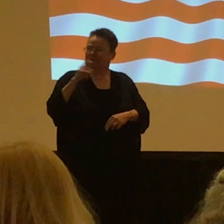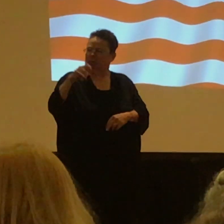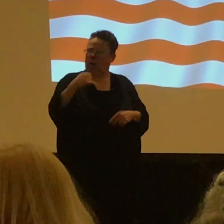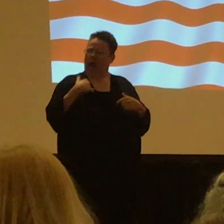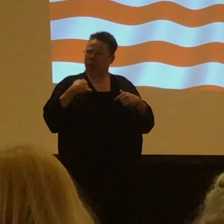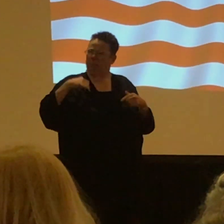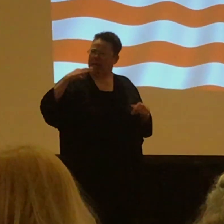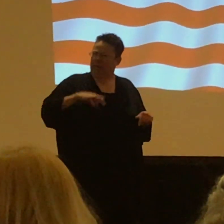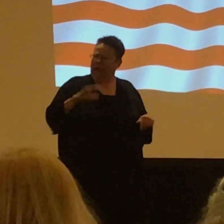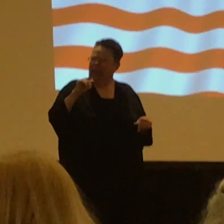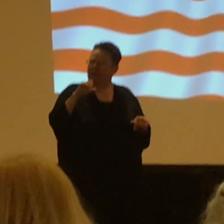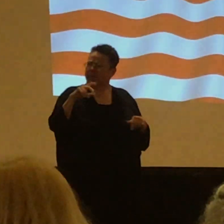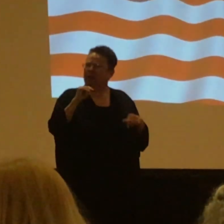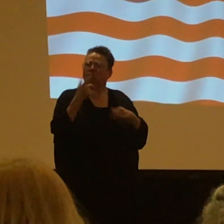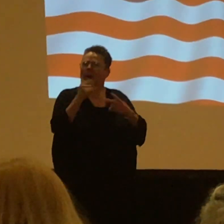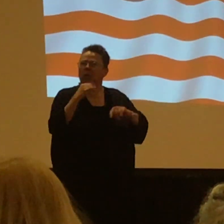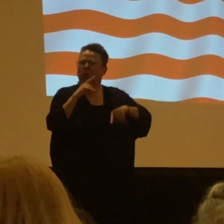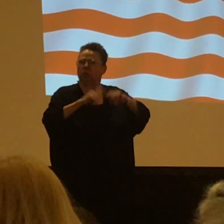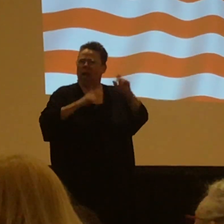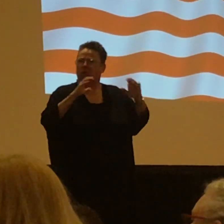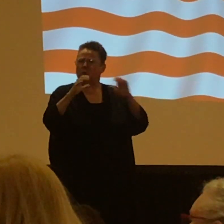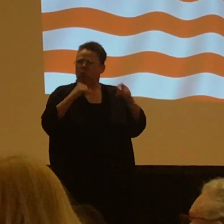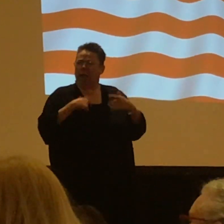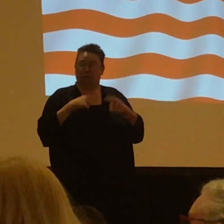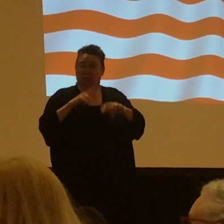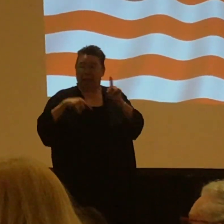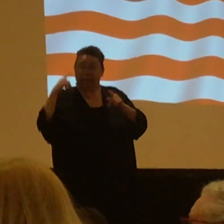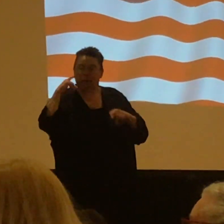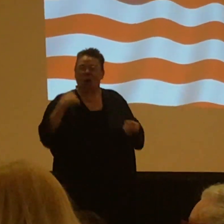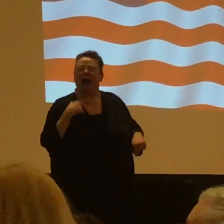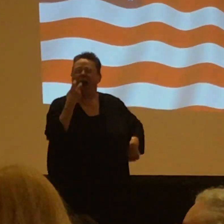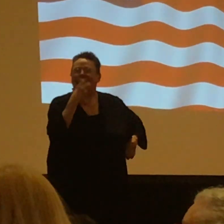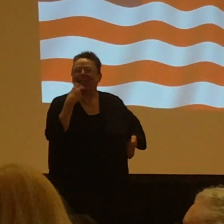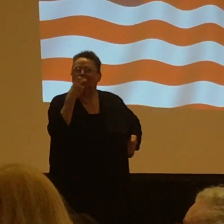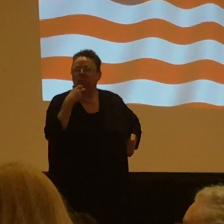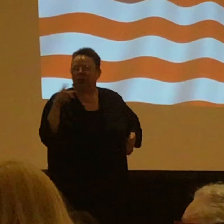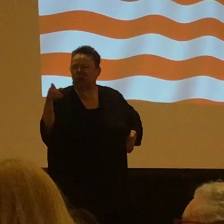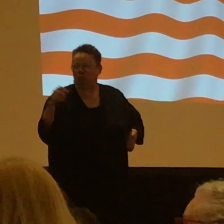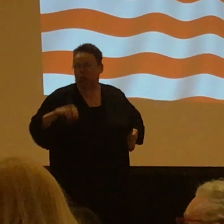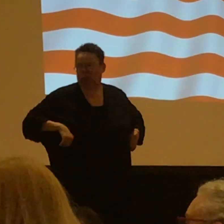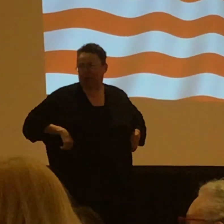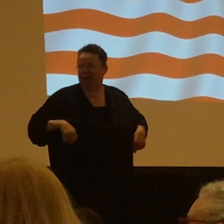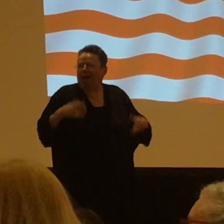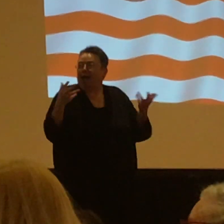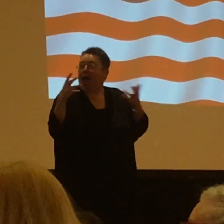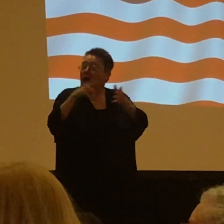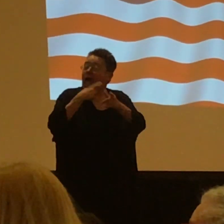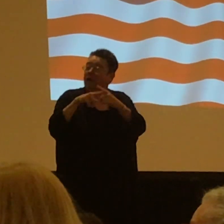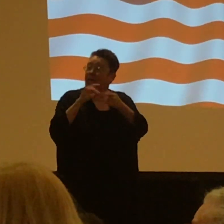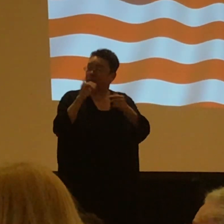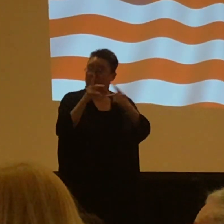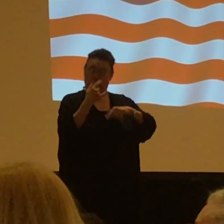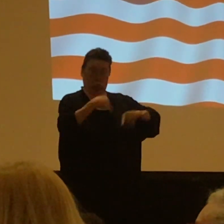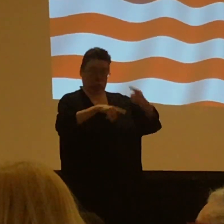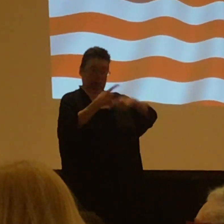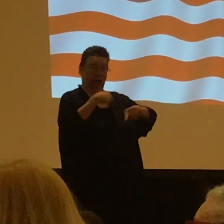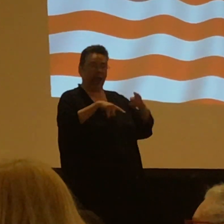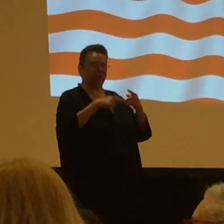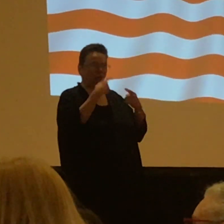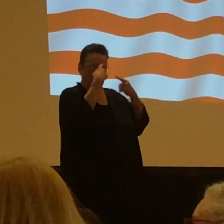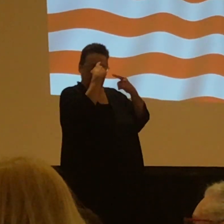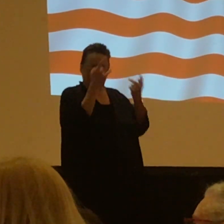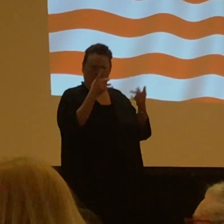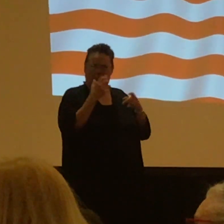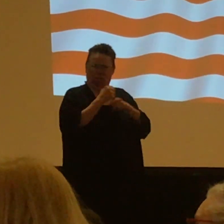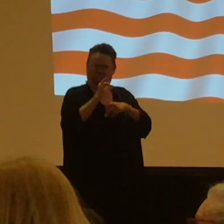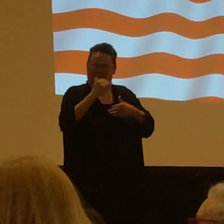asset to anybody who can't communicate, that can't hear, but I can hear you. And those who sign, think of us as